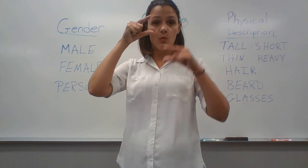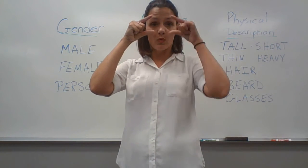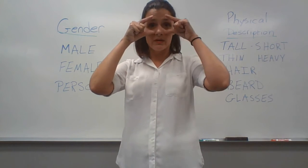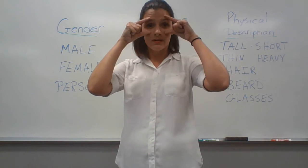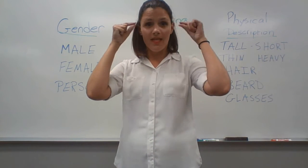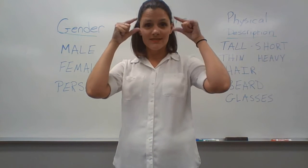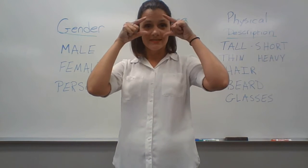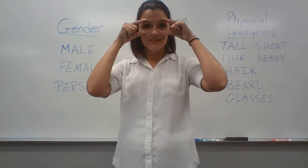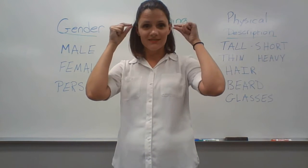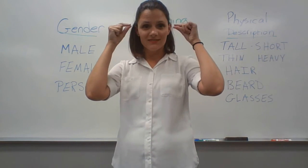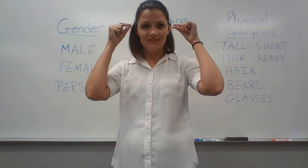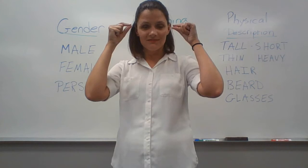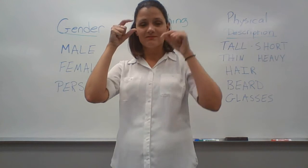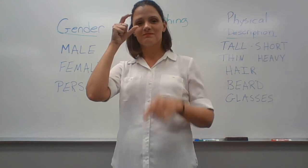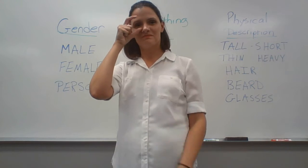or